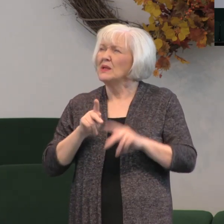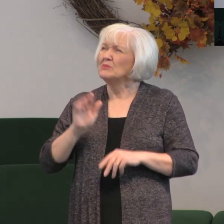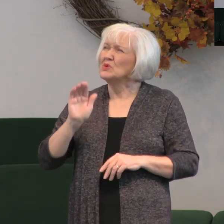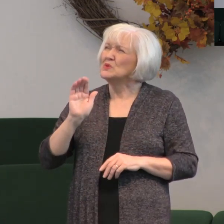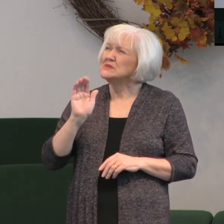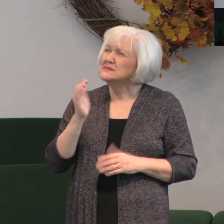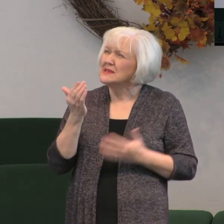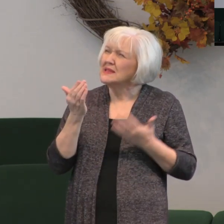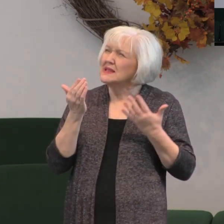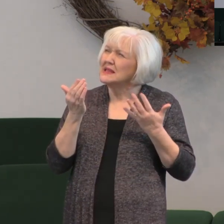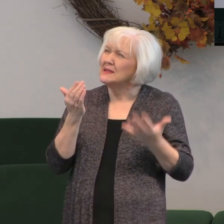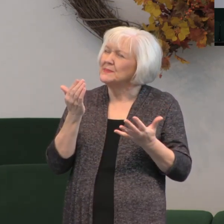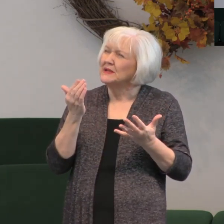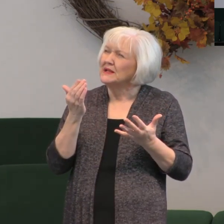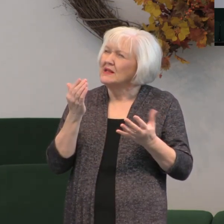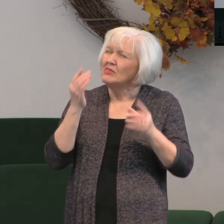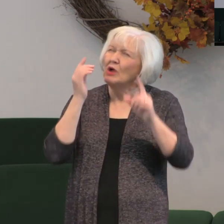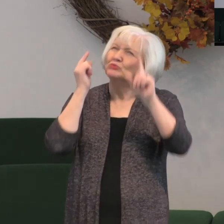bent